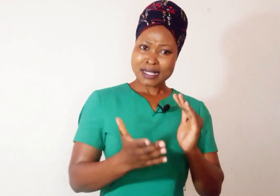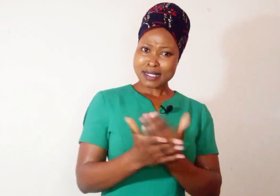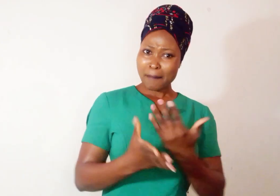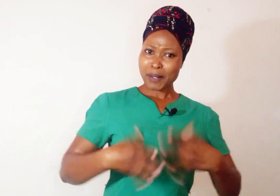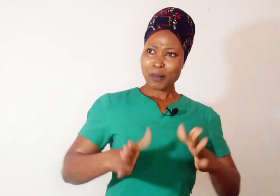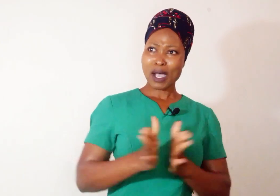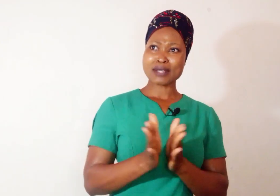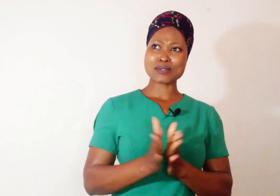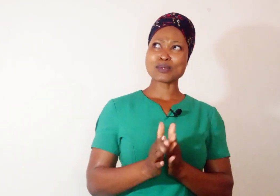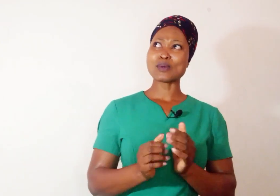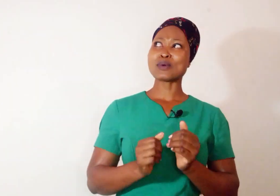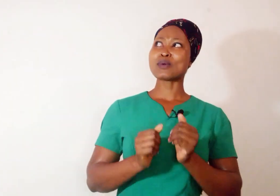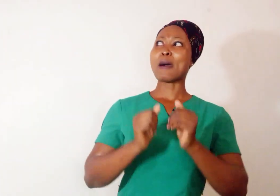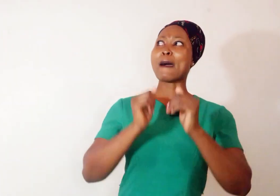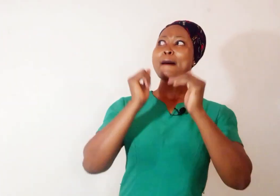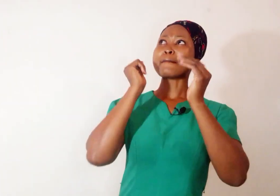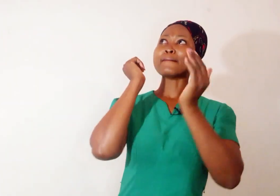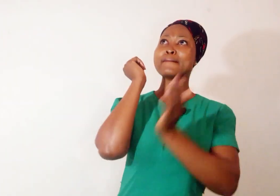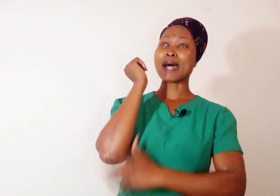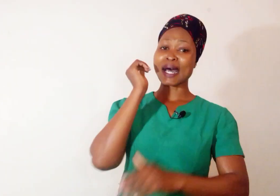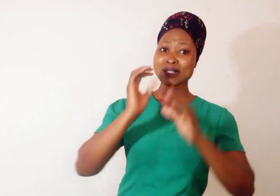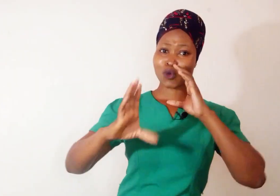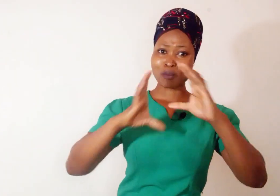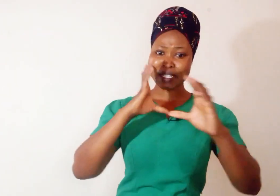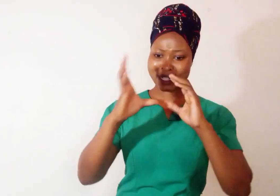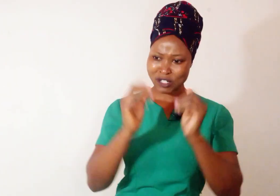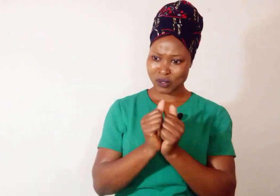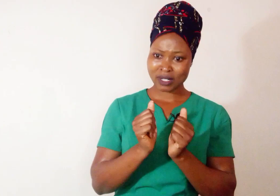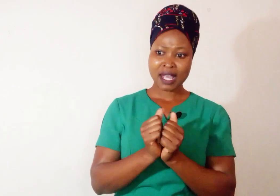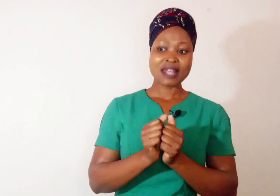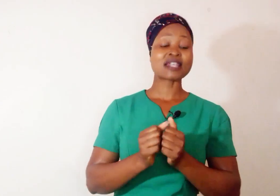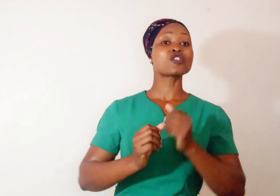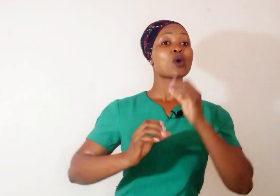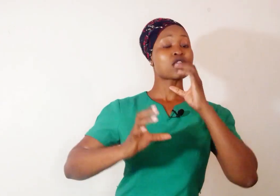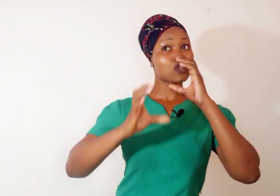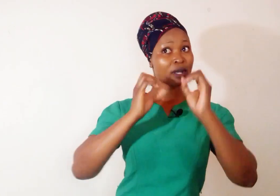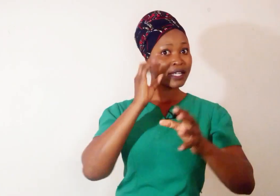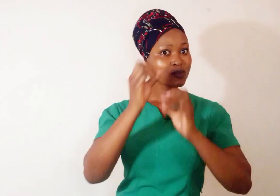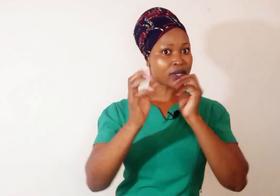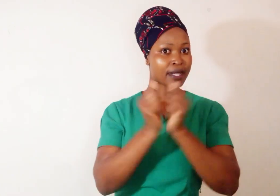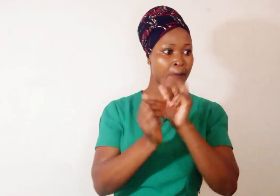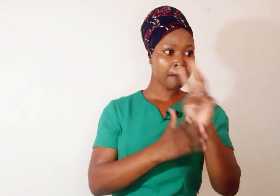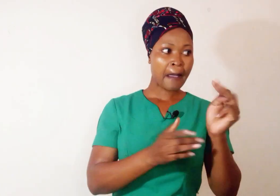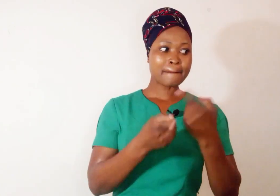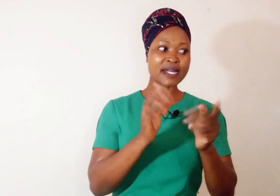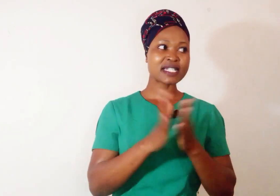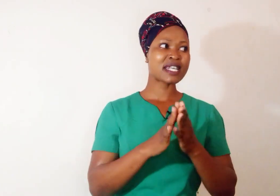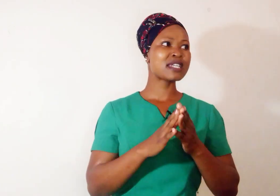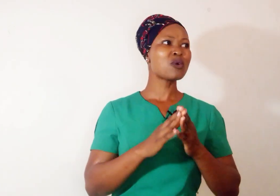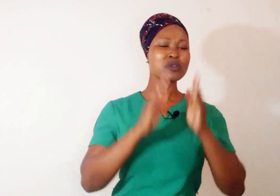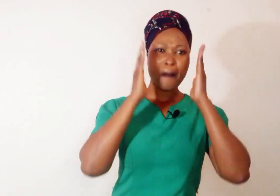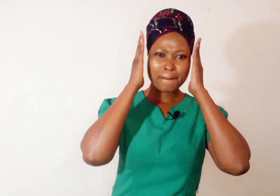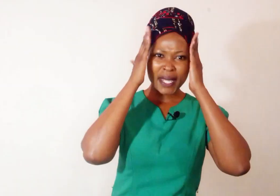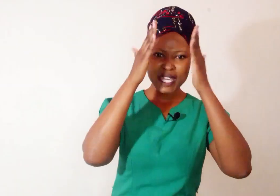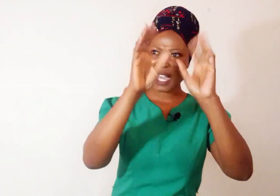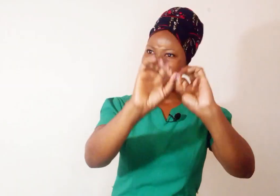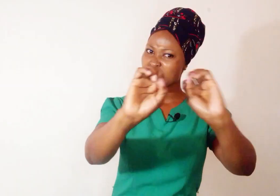Some people are so bad in communication that you are talking with them, but they don't pay